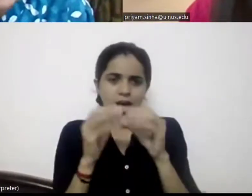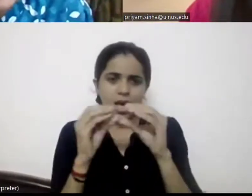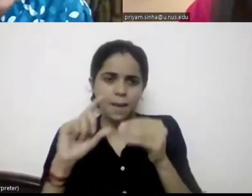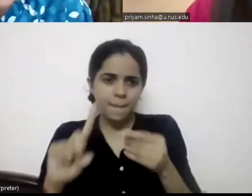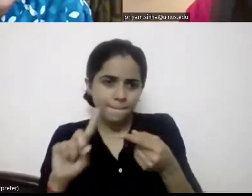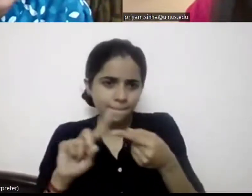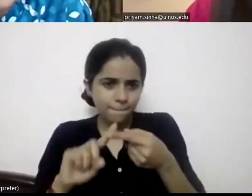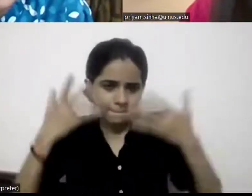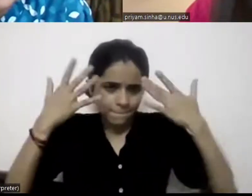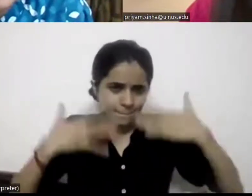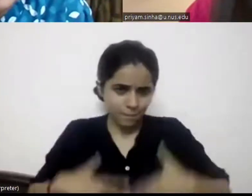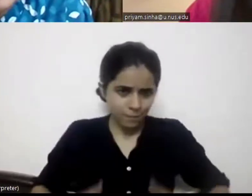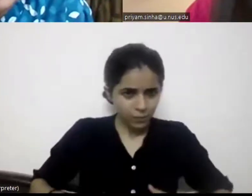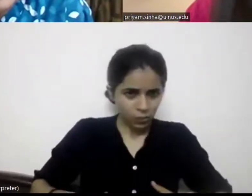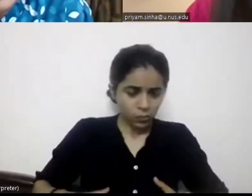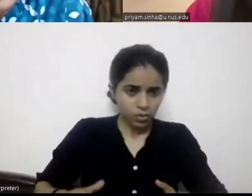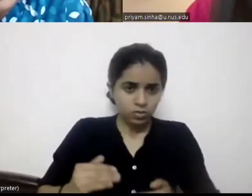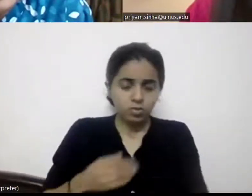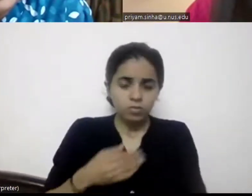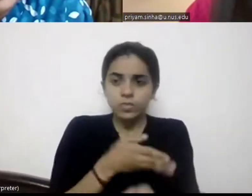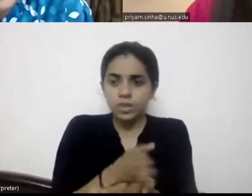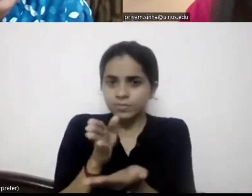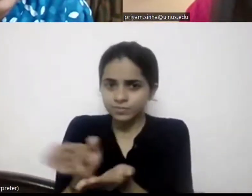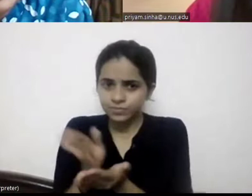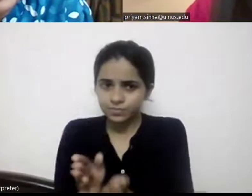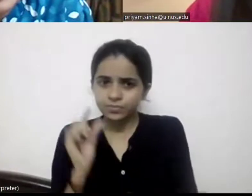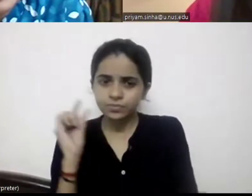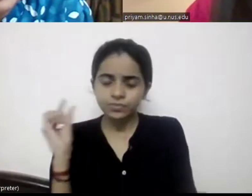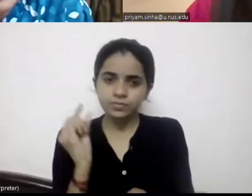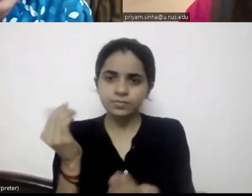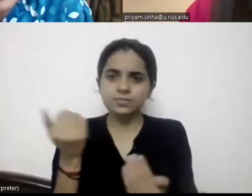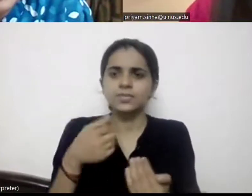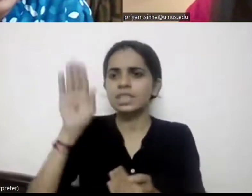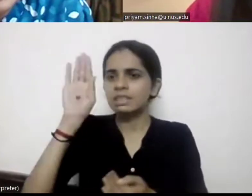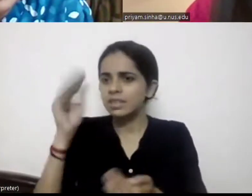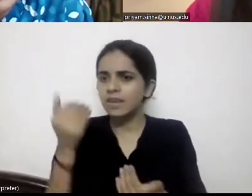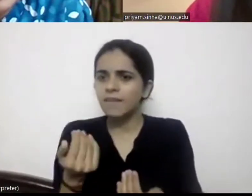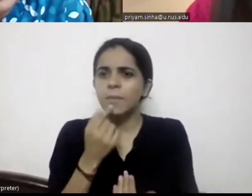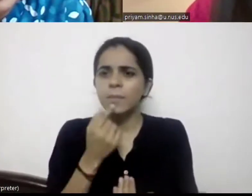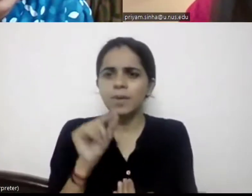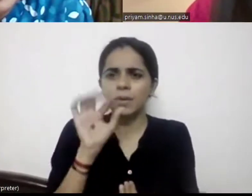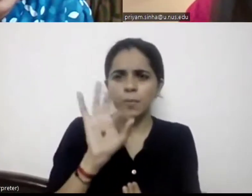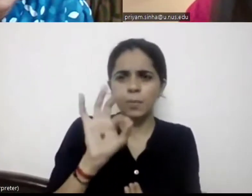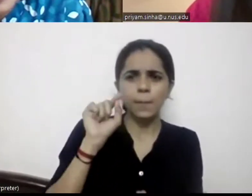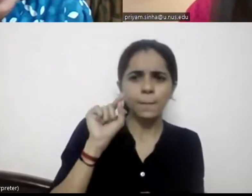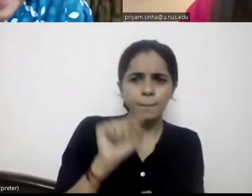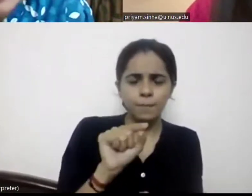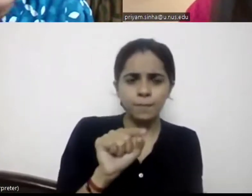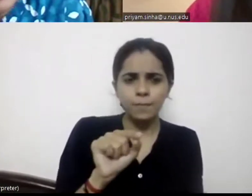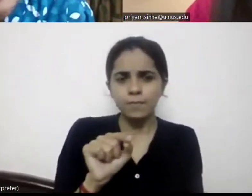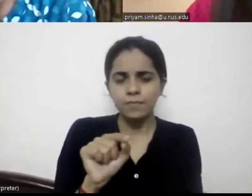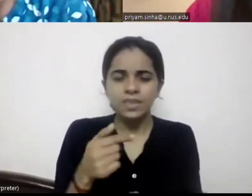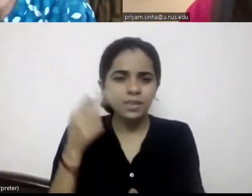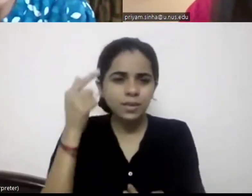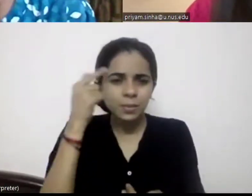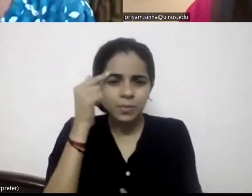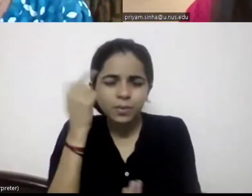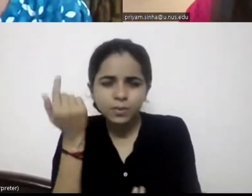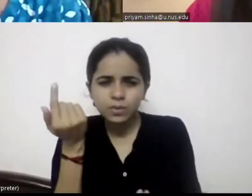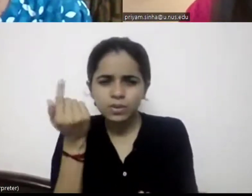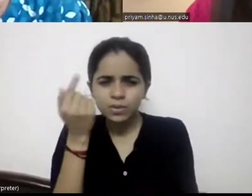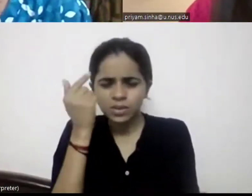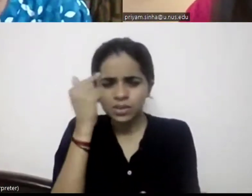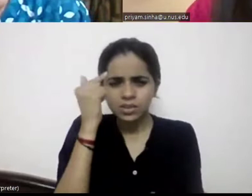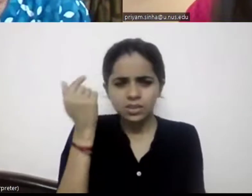Mansi, and Ria, Mansi, and everybody other present over here. So that is an assumption itself, and that's the most basic